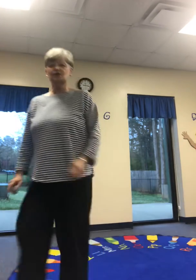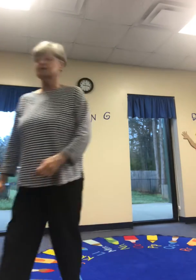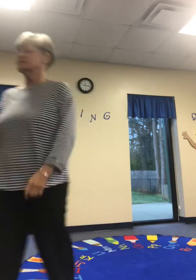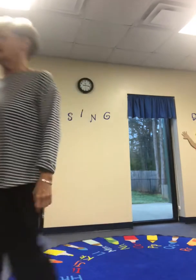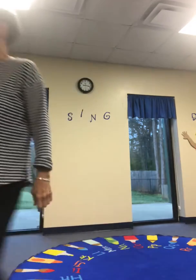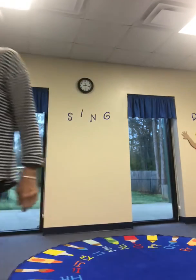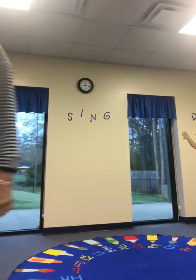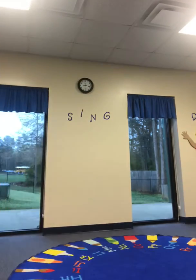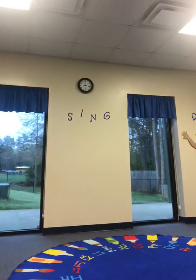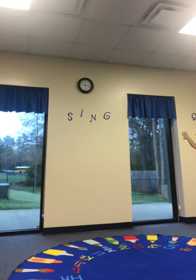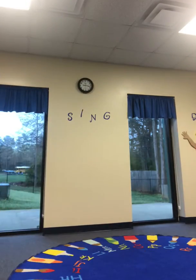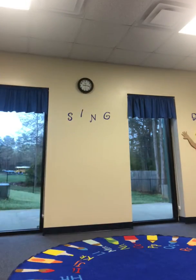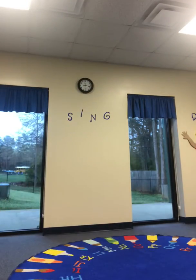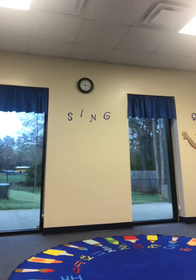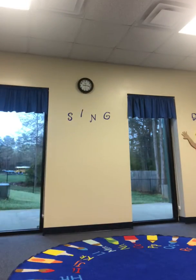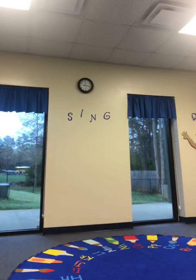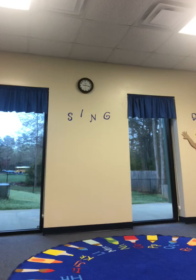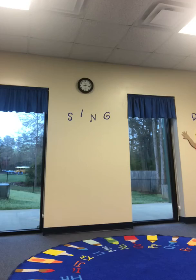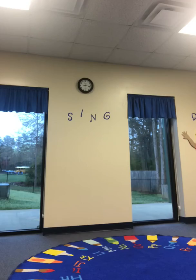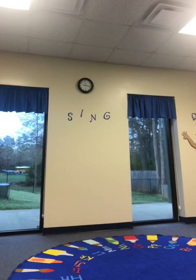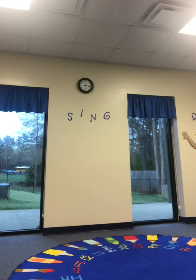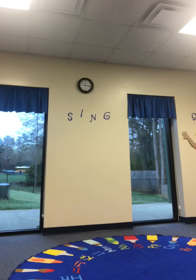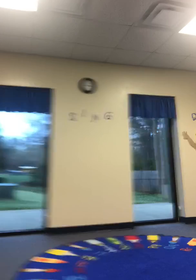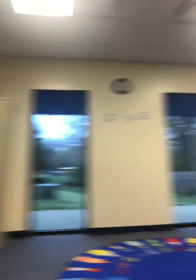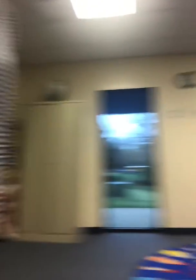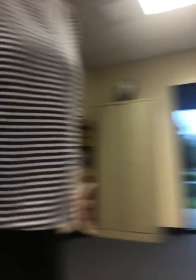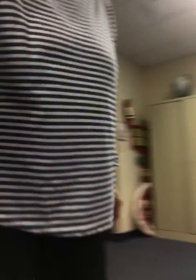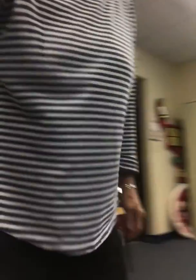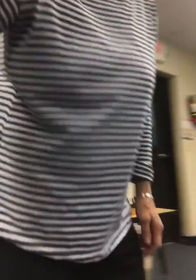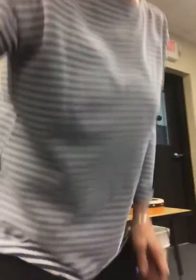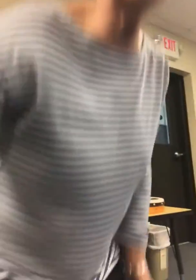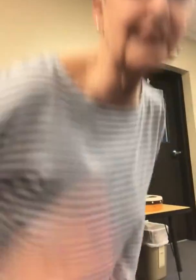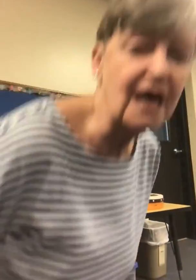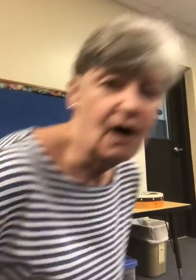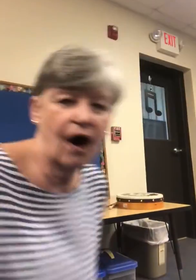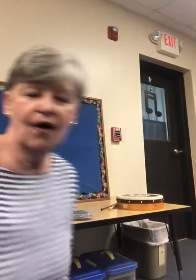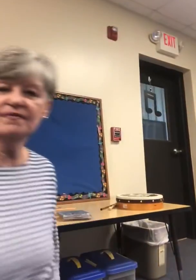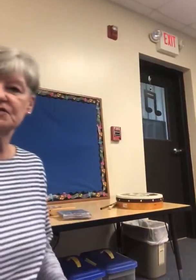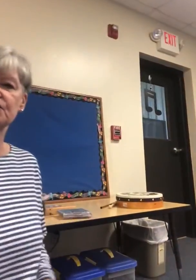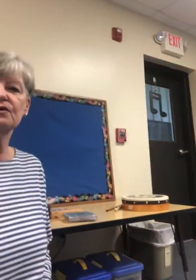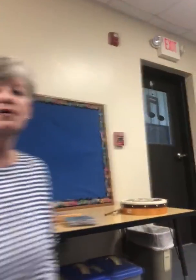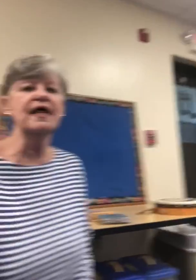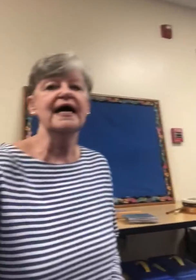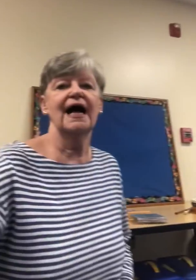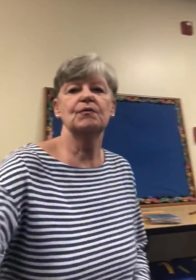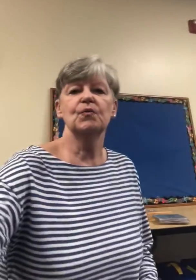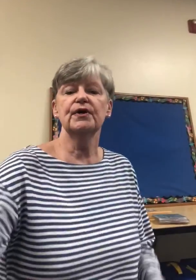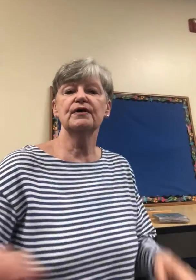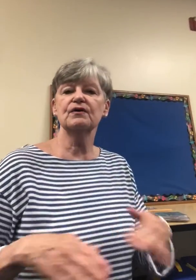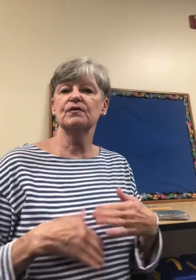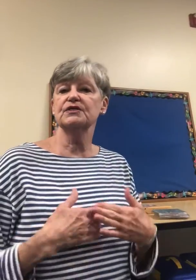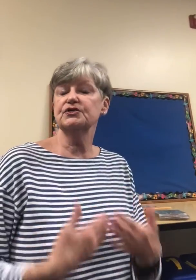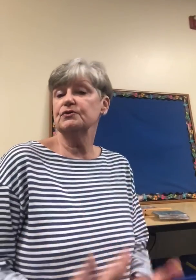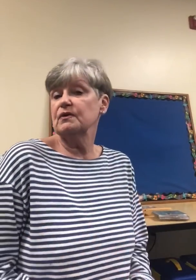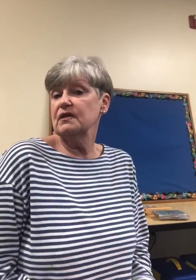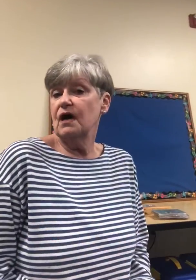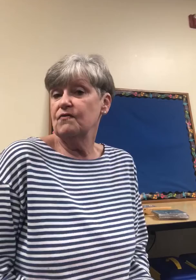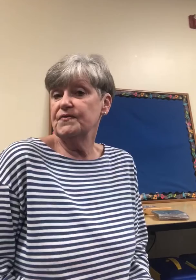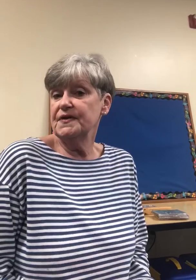girls. I am pretending that you're right here in the music room with me on the circle and we're going to do over the